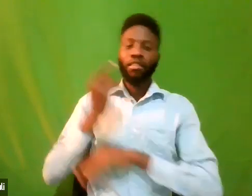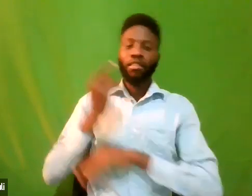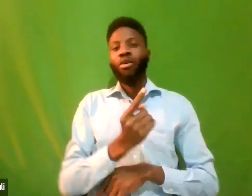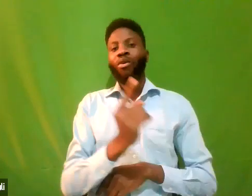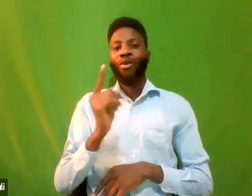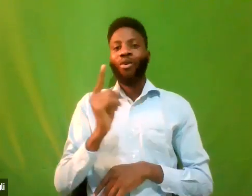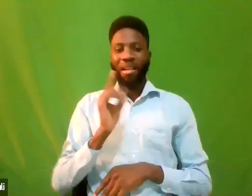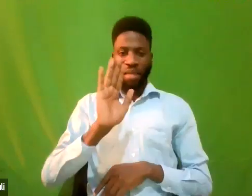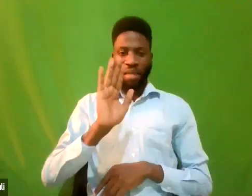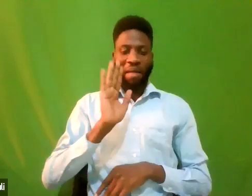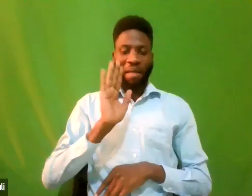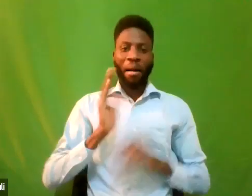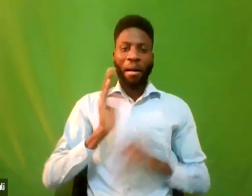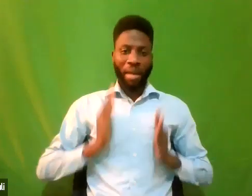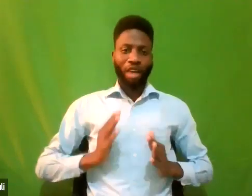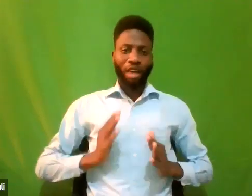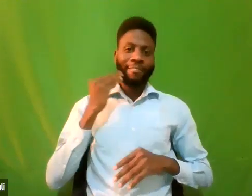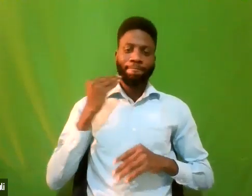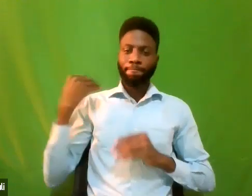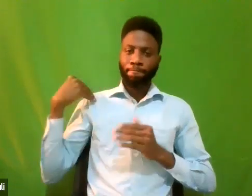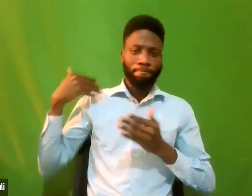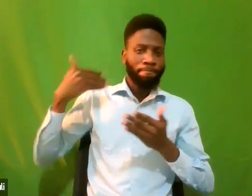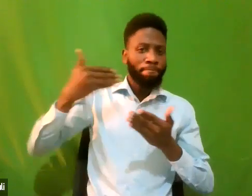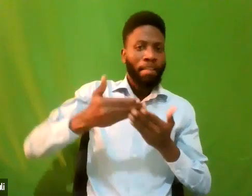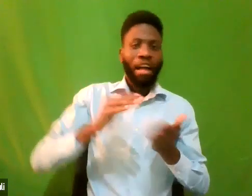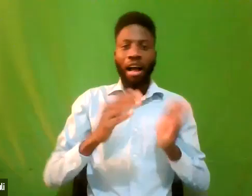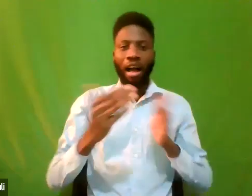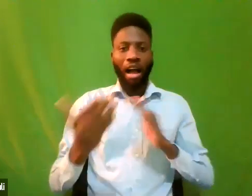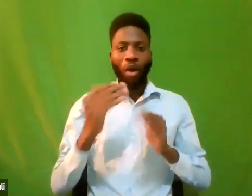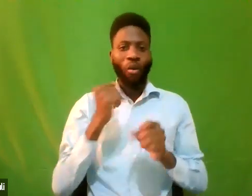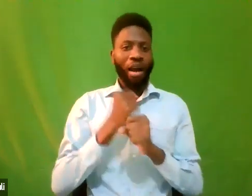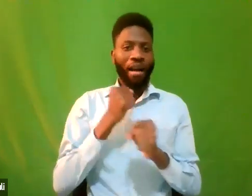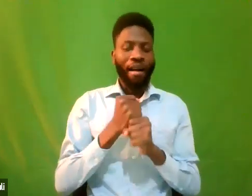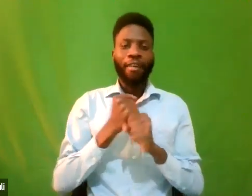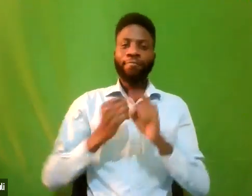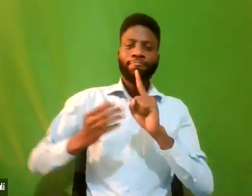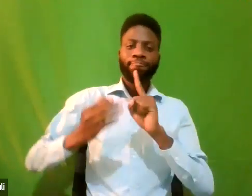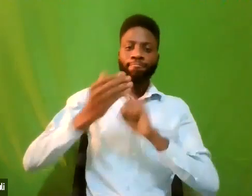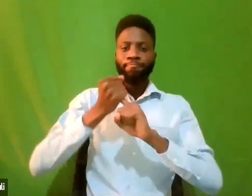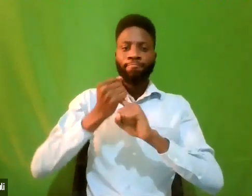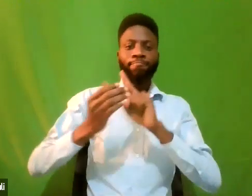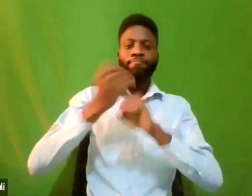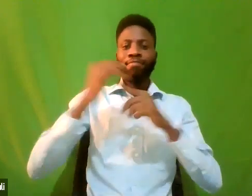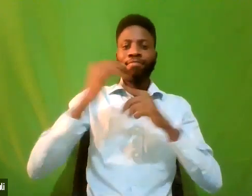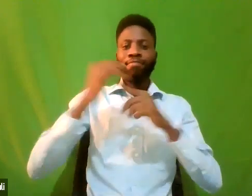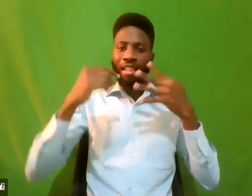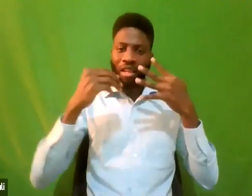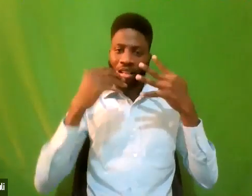her journey on her career path and her achievements as a young woman with a